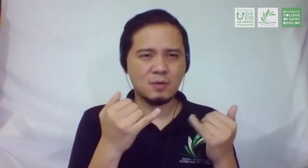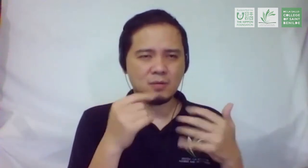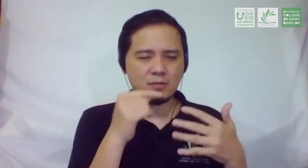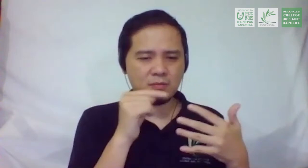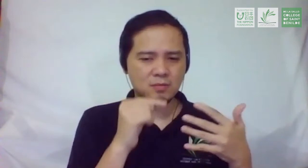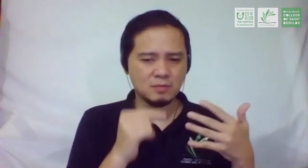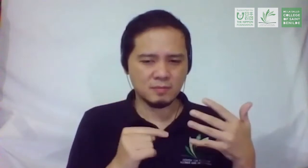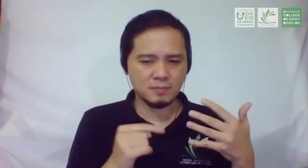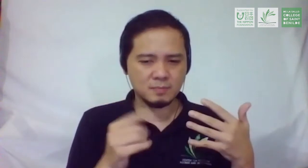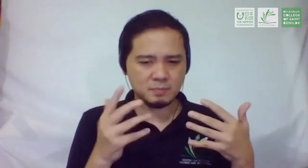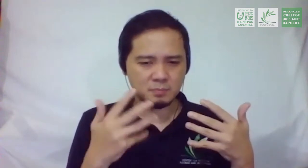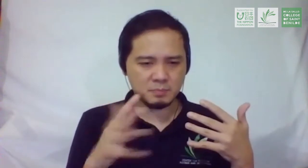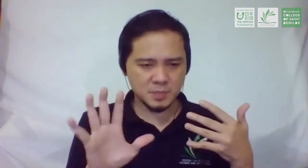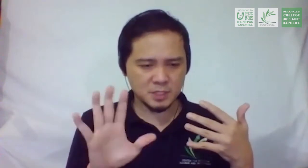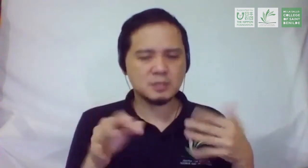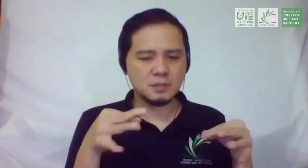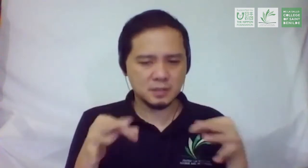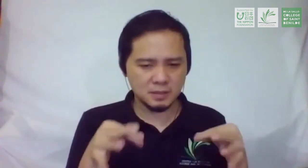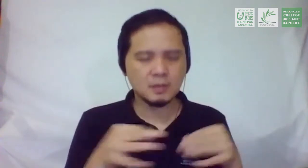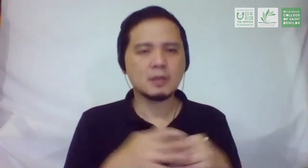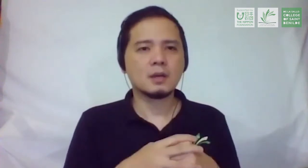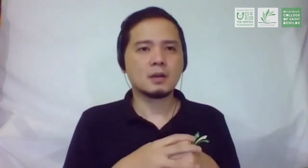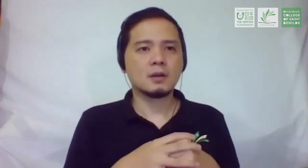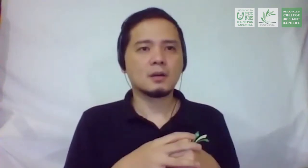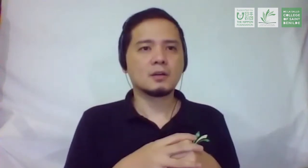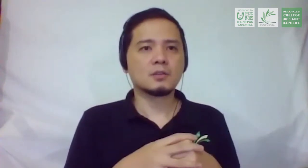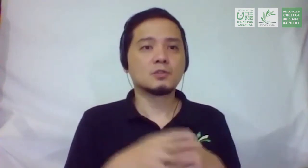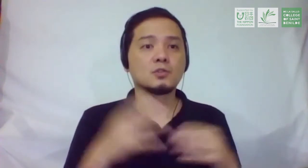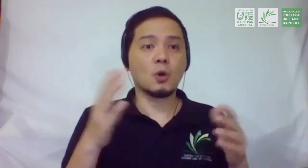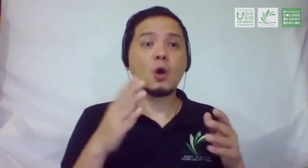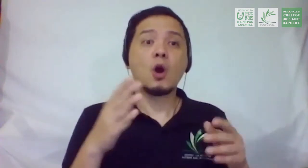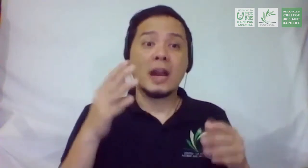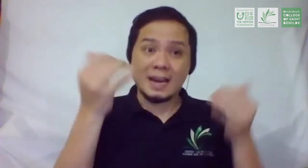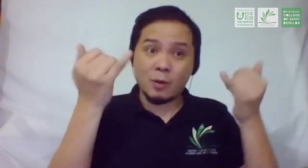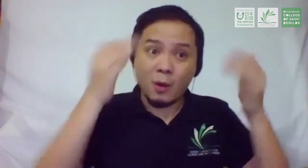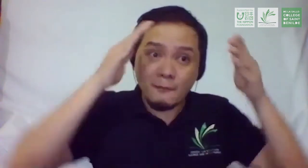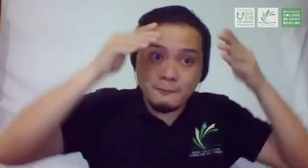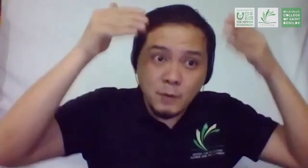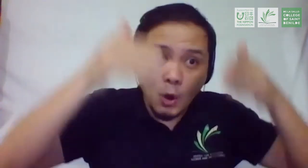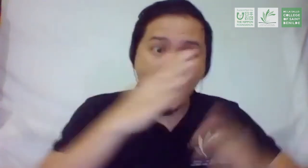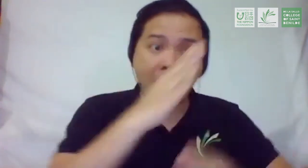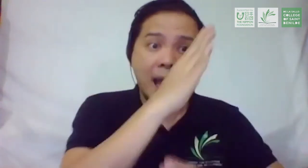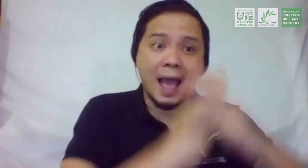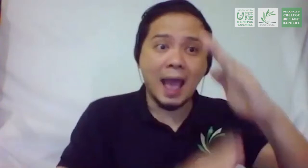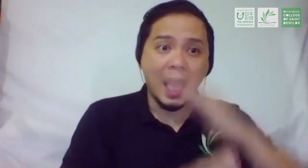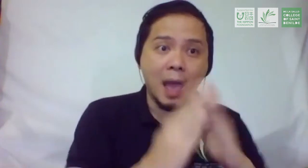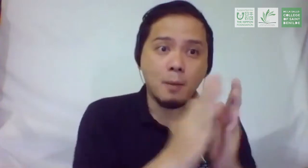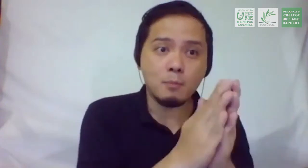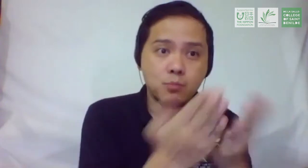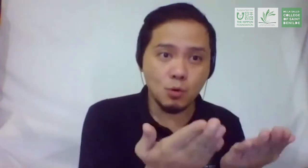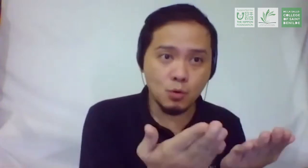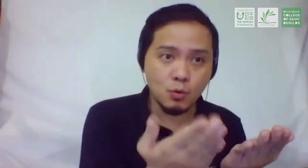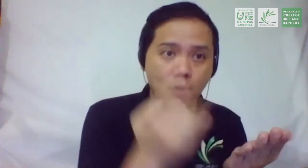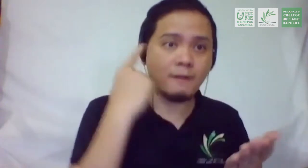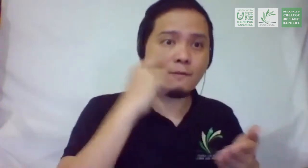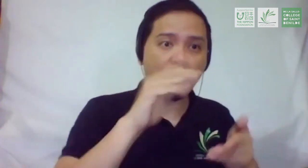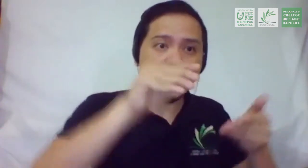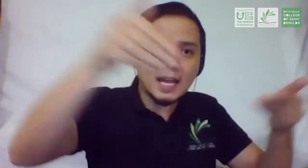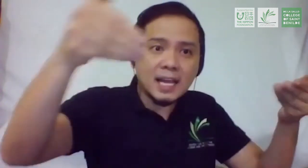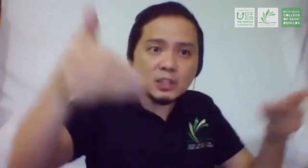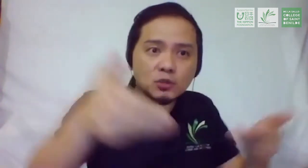we're focusing on handbooks at the introductory level in Filipino Sign Language.